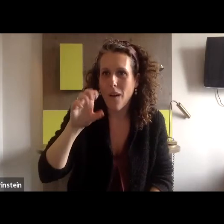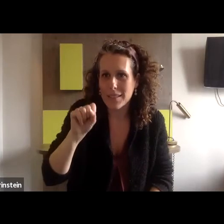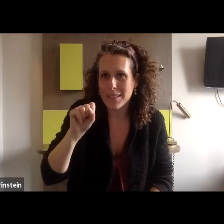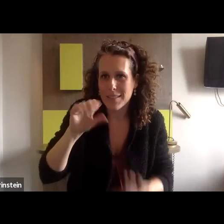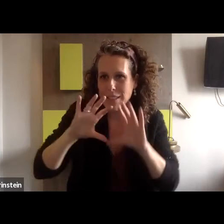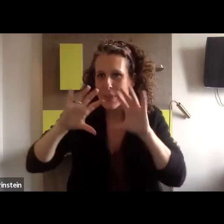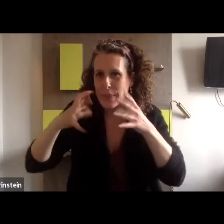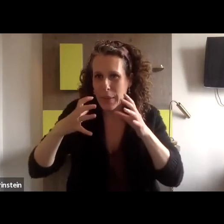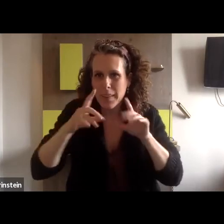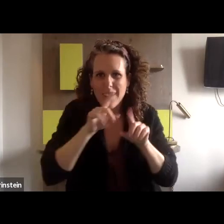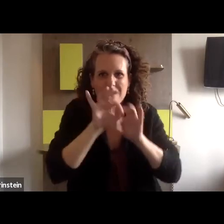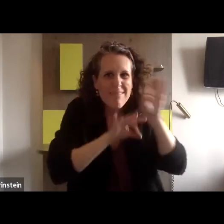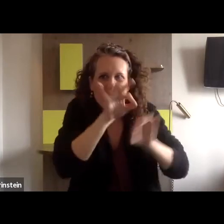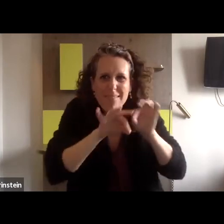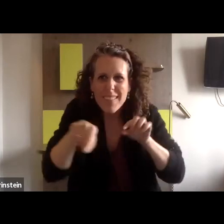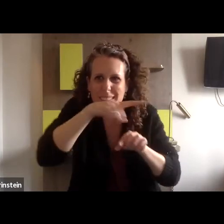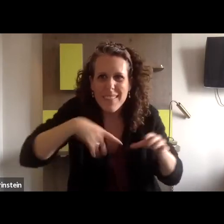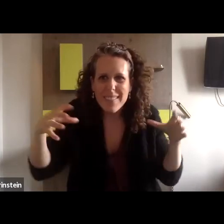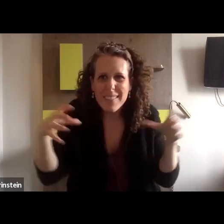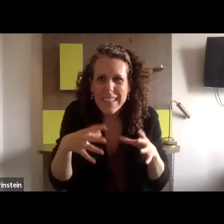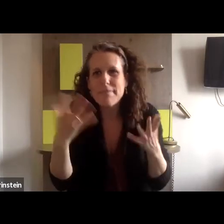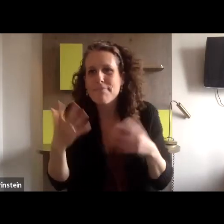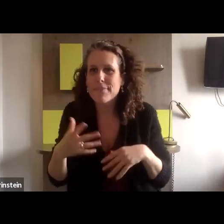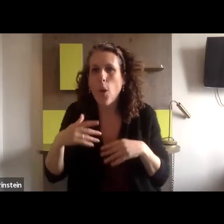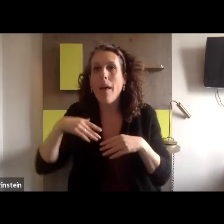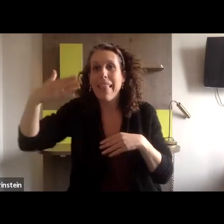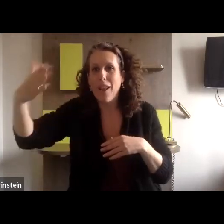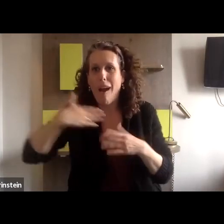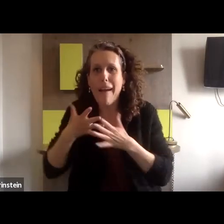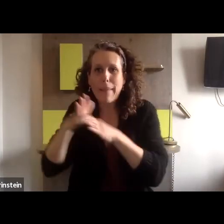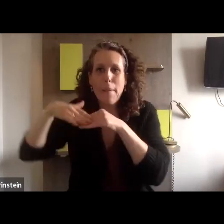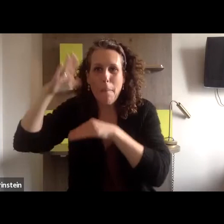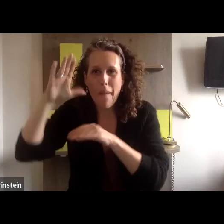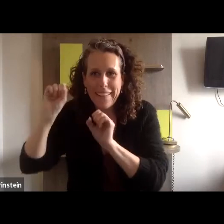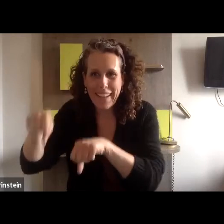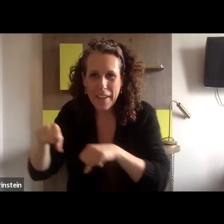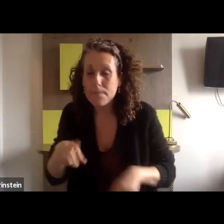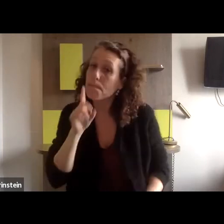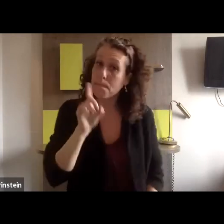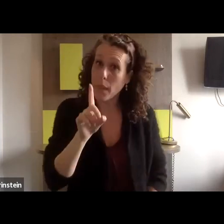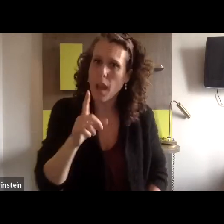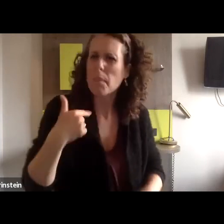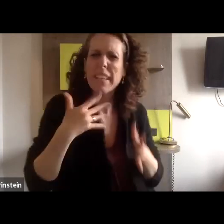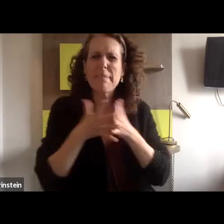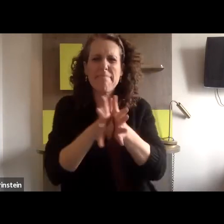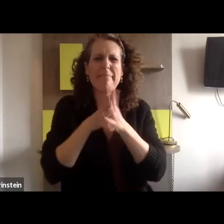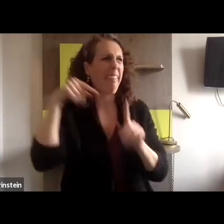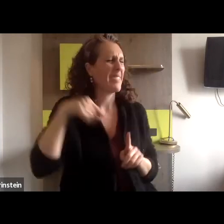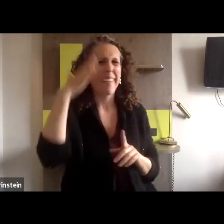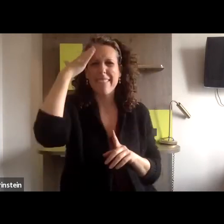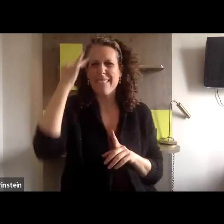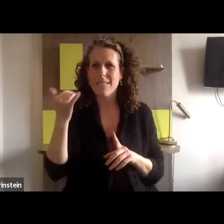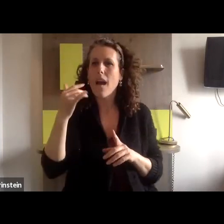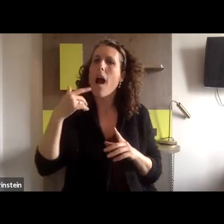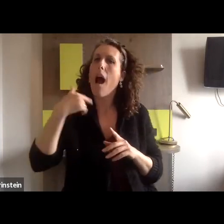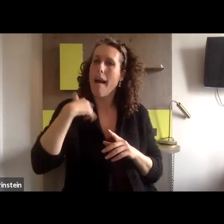some point, later. So why am I talking about this? It's about challenge, just showing one challenge